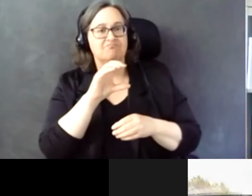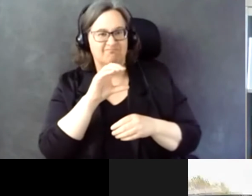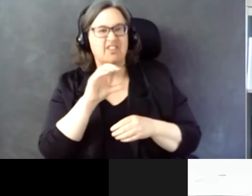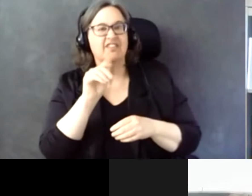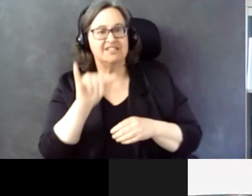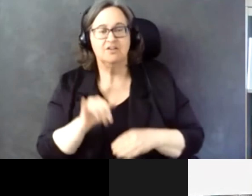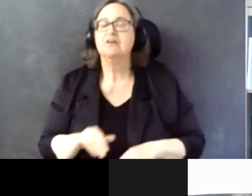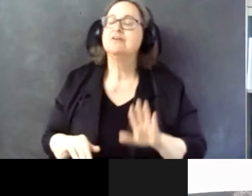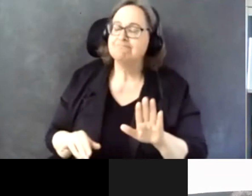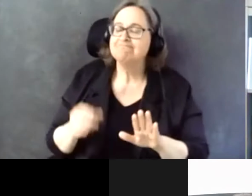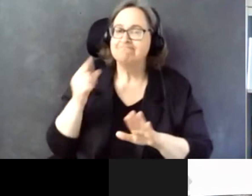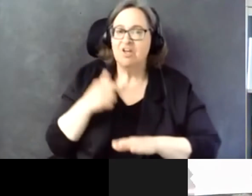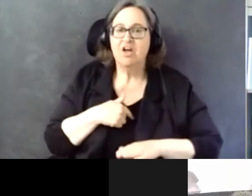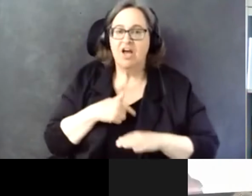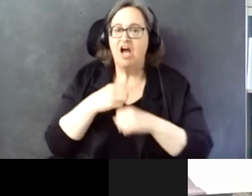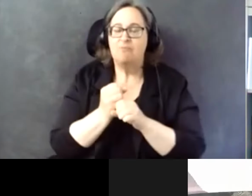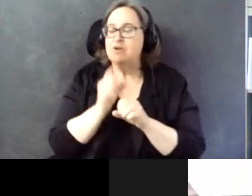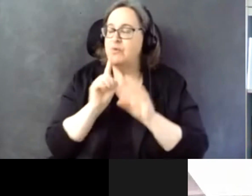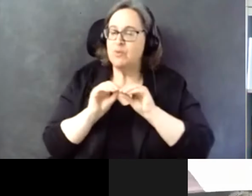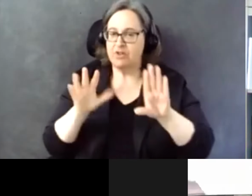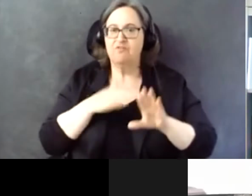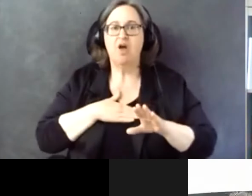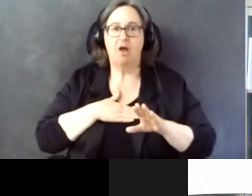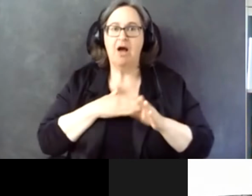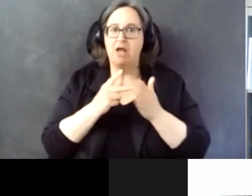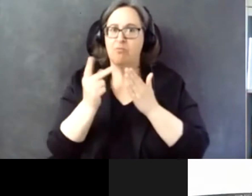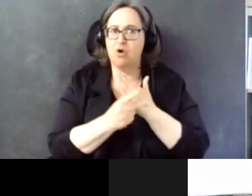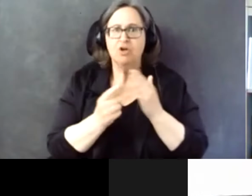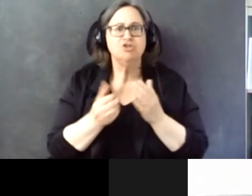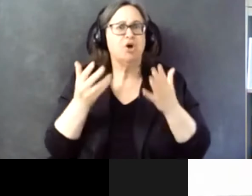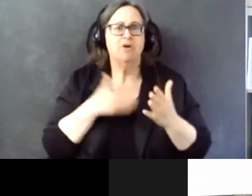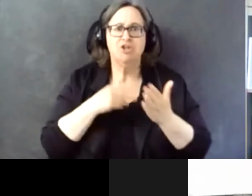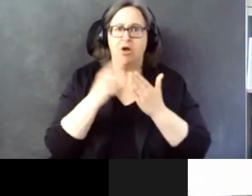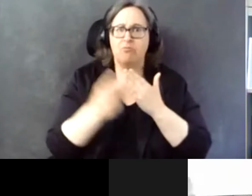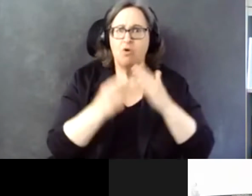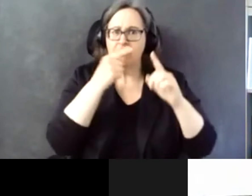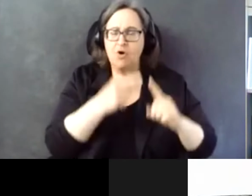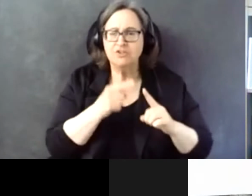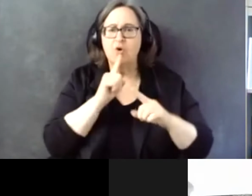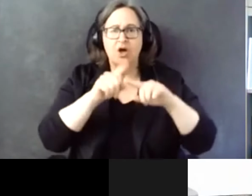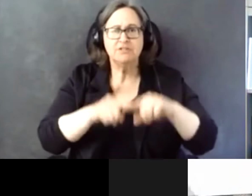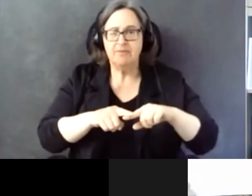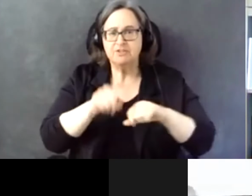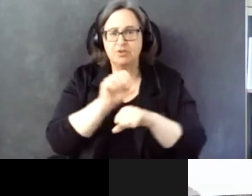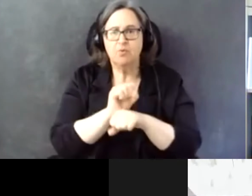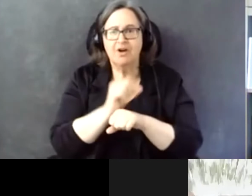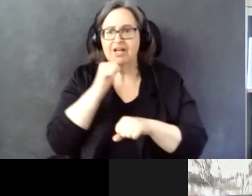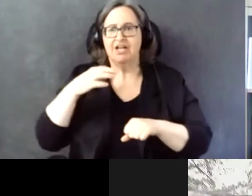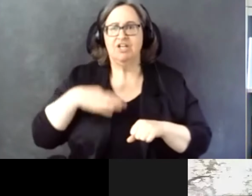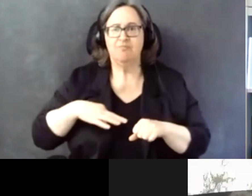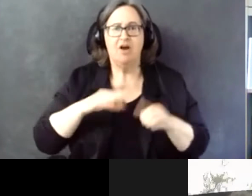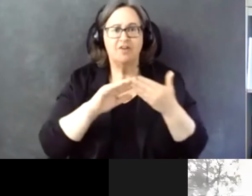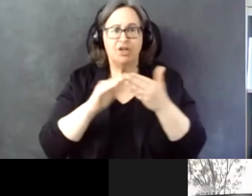um listen i you know i think i've made it crystal clear in my platform so much of my platform hinges on the work of the non-profit